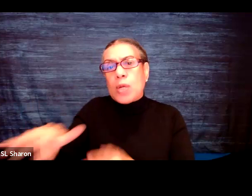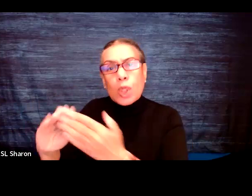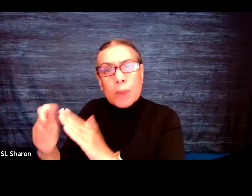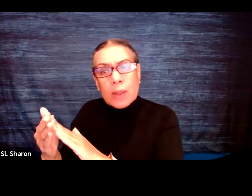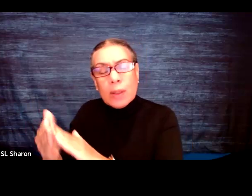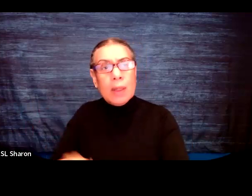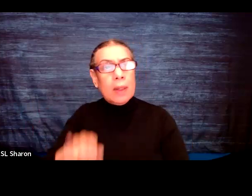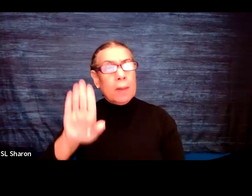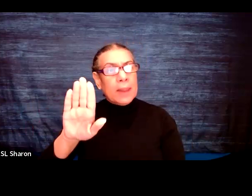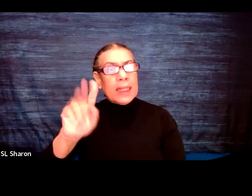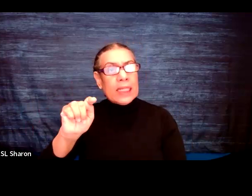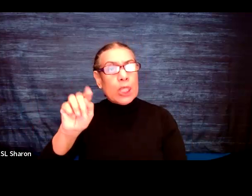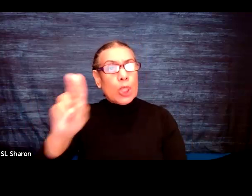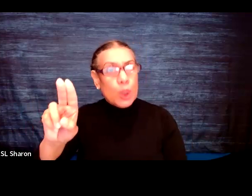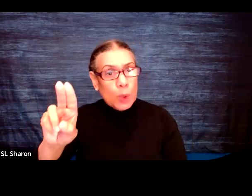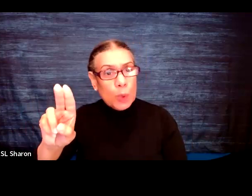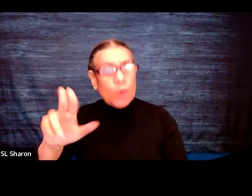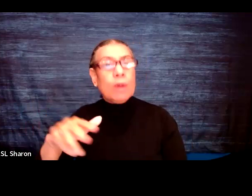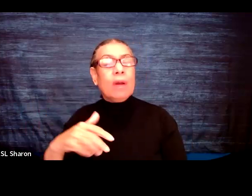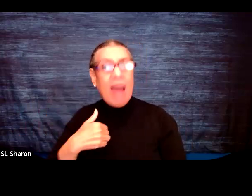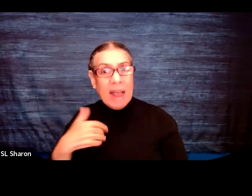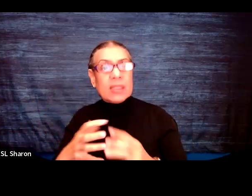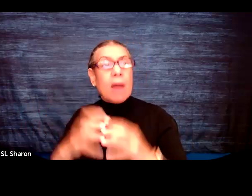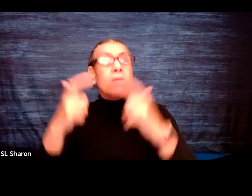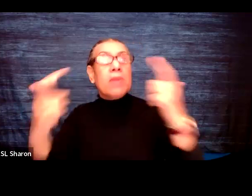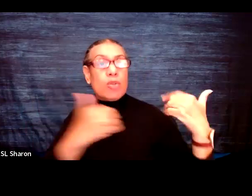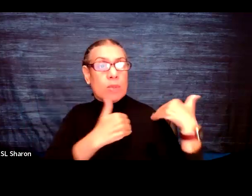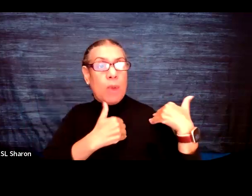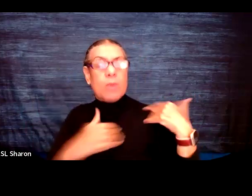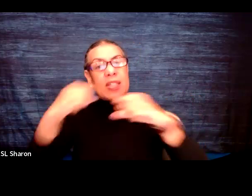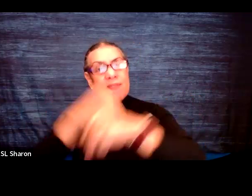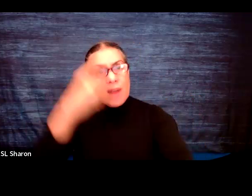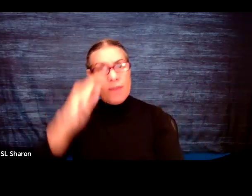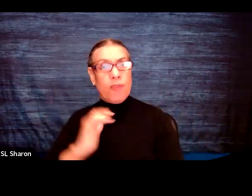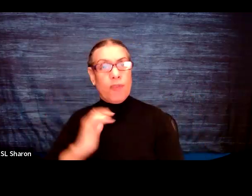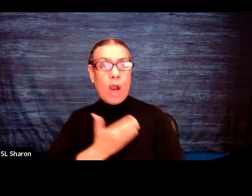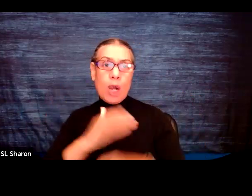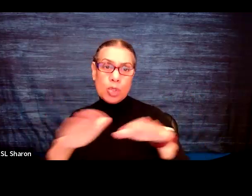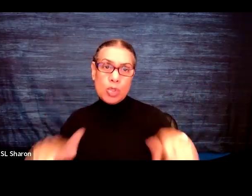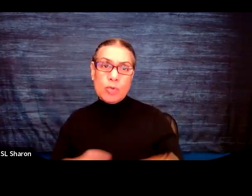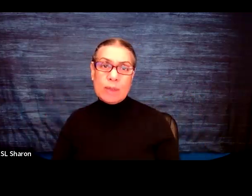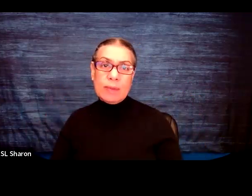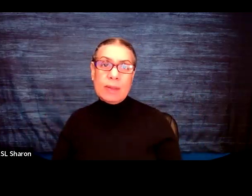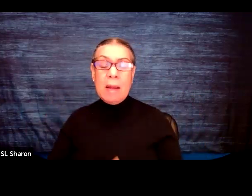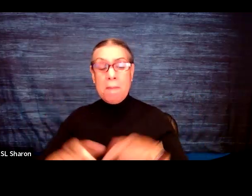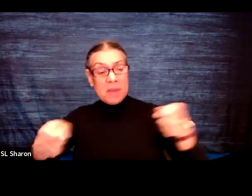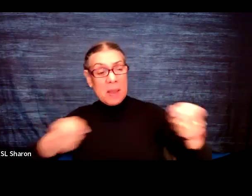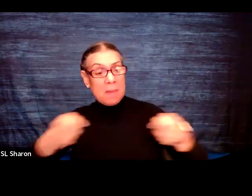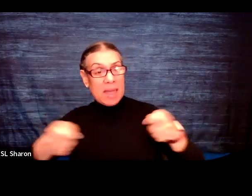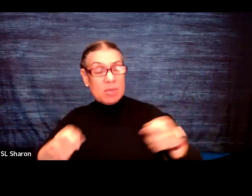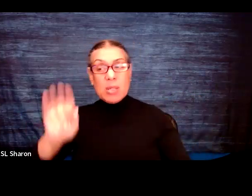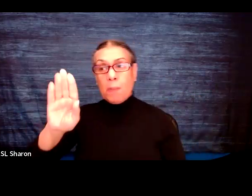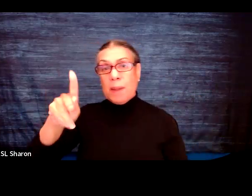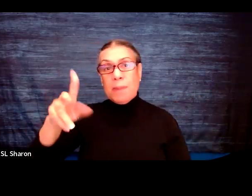the BTU has a far greater responsibility to fight for our children. The ineffective management of the BPS